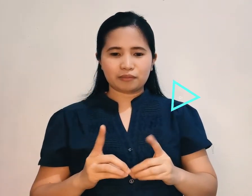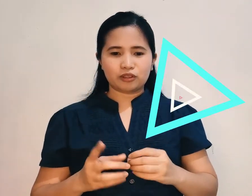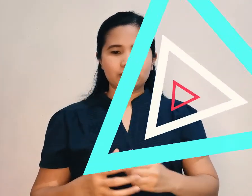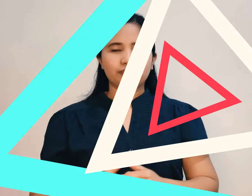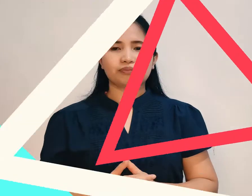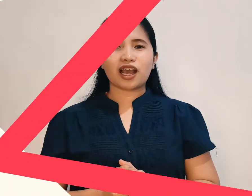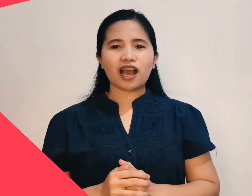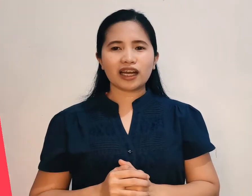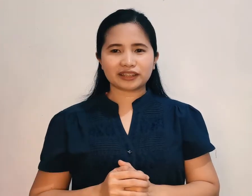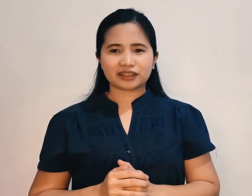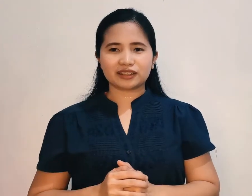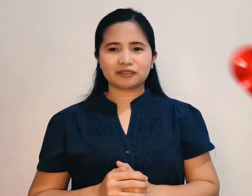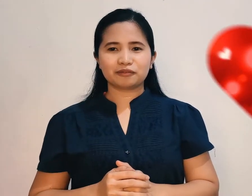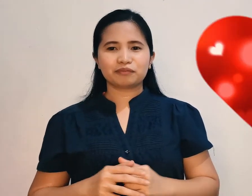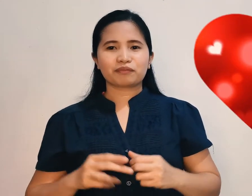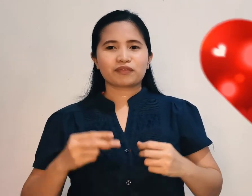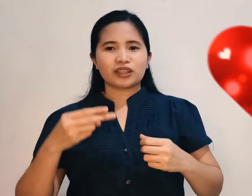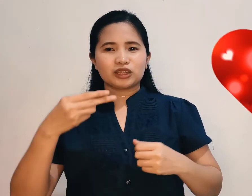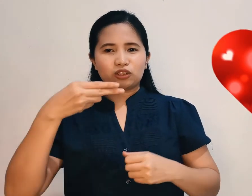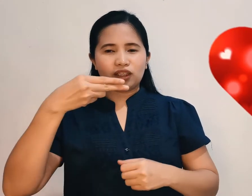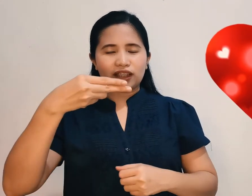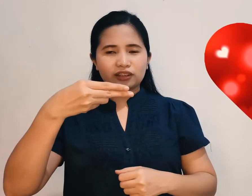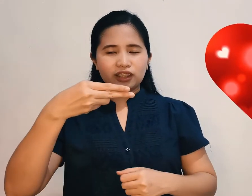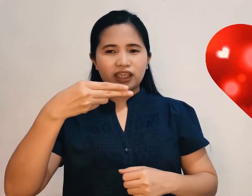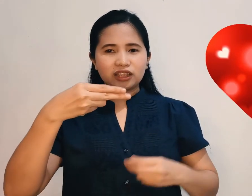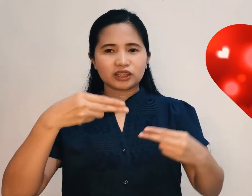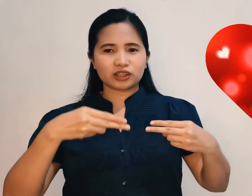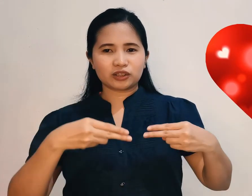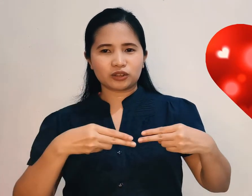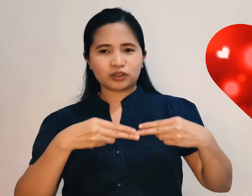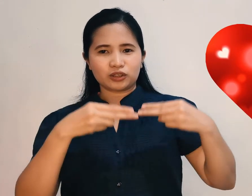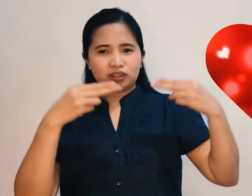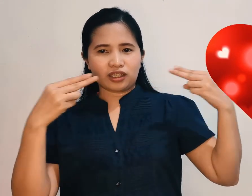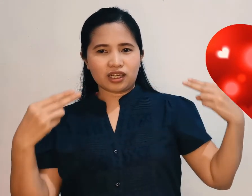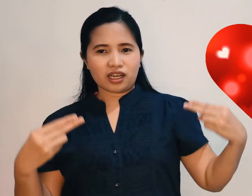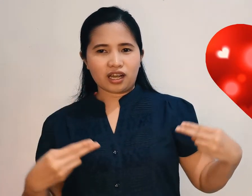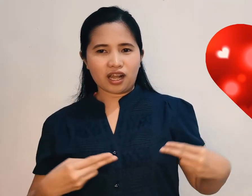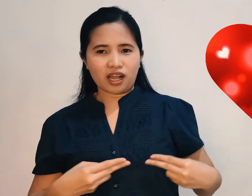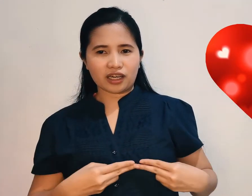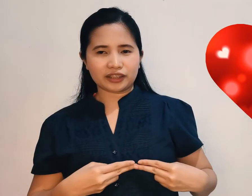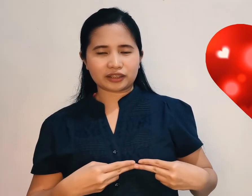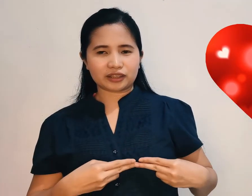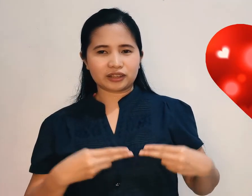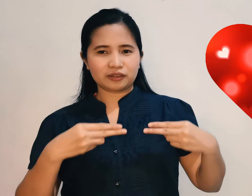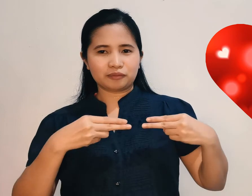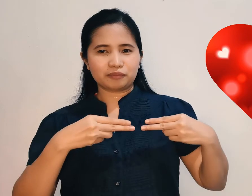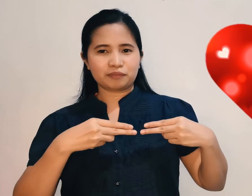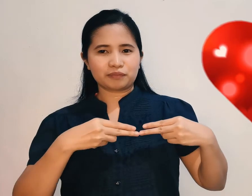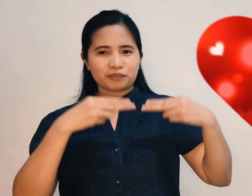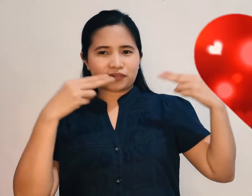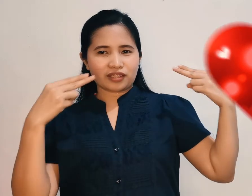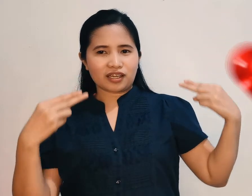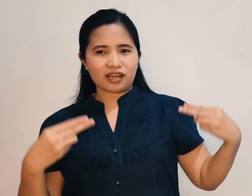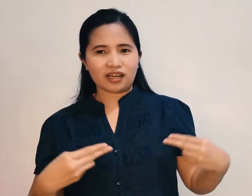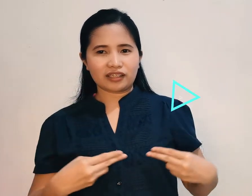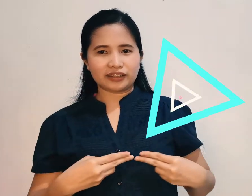Diamond. Next, heart. So letter H. Heart. Heart.